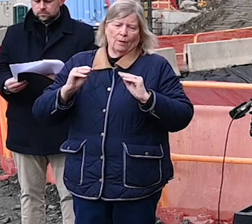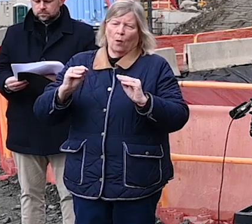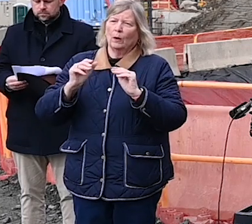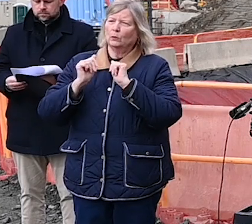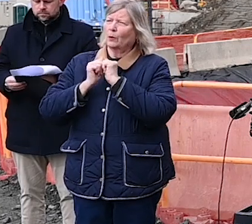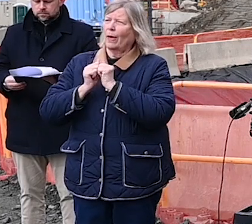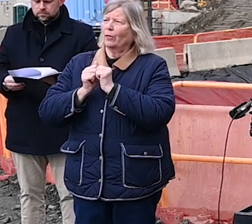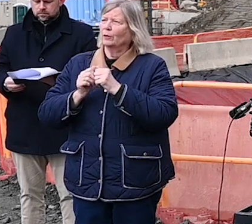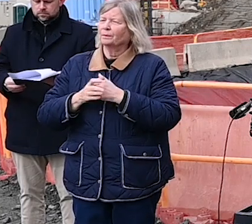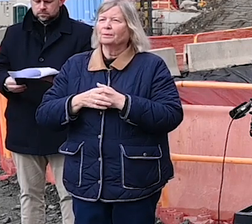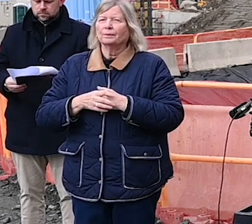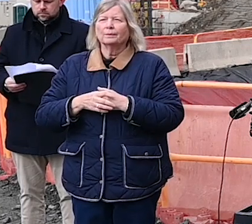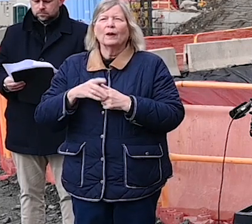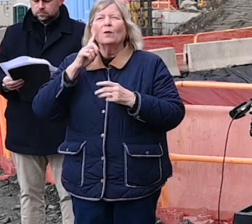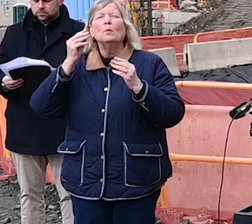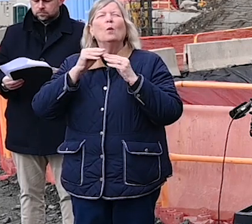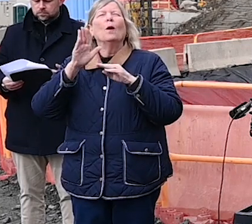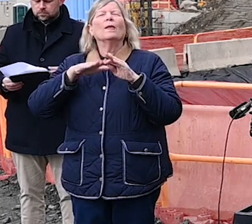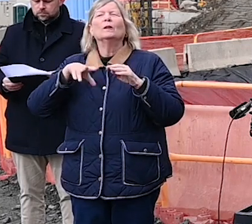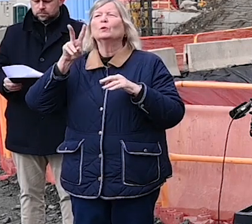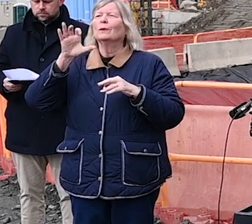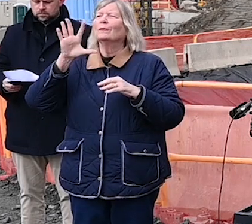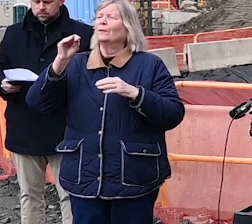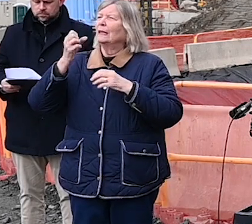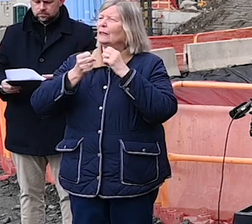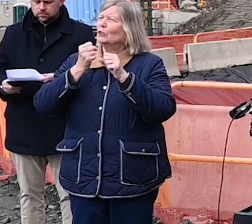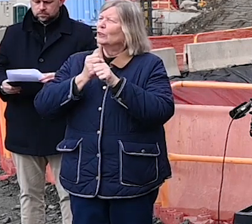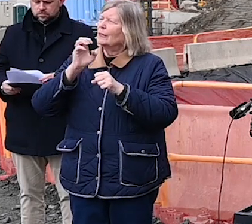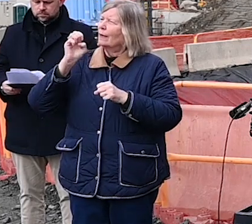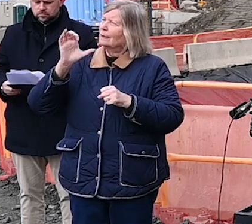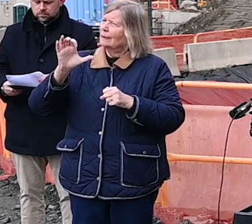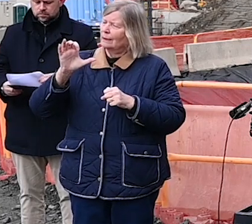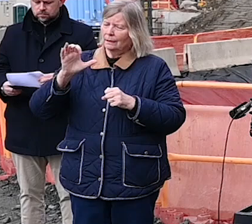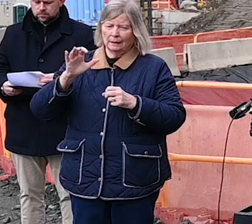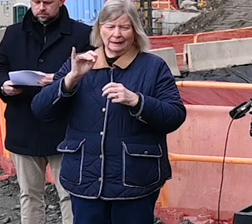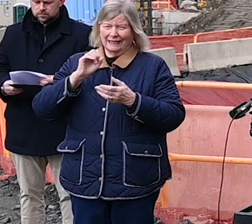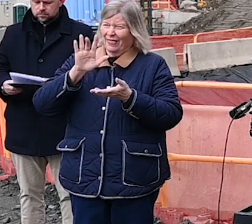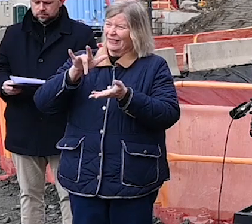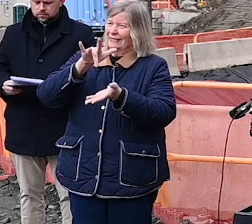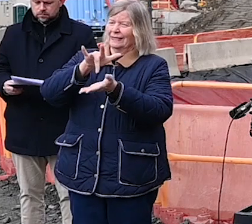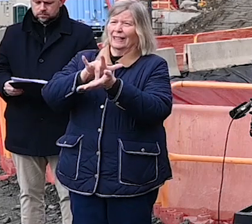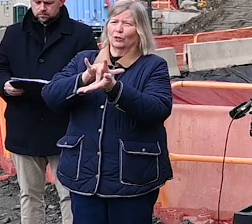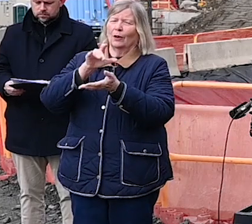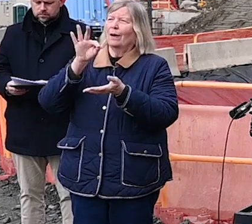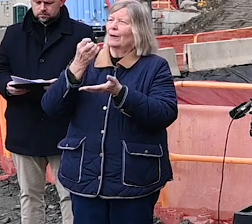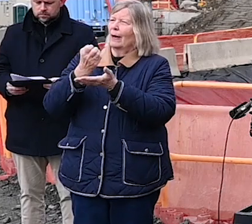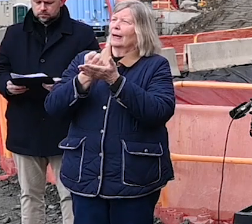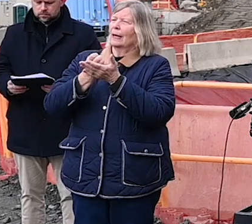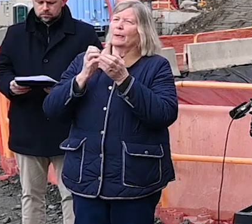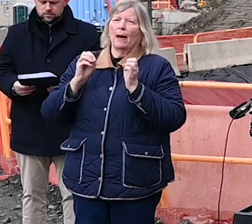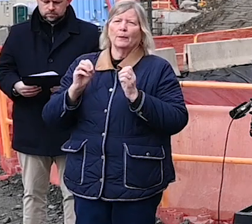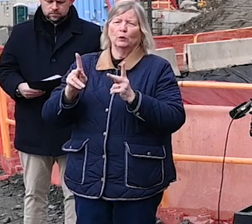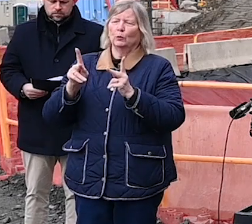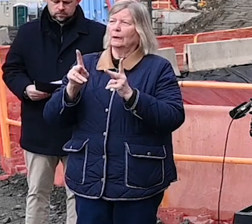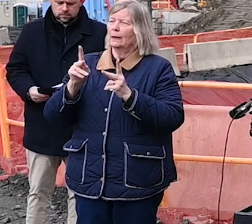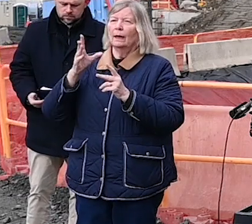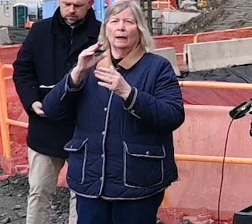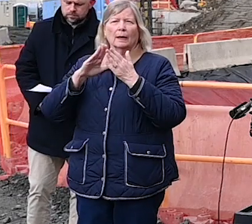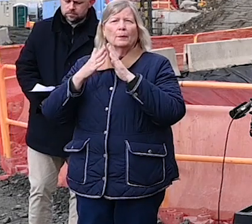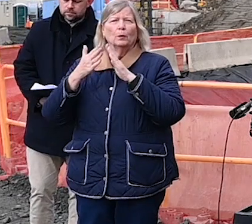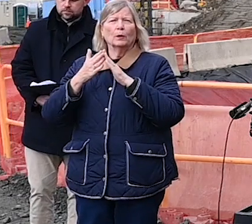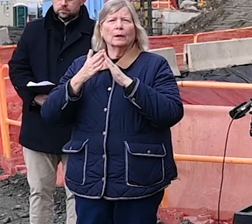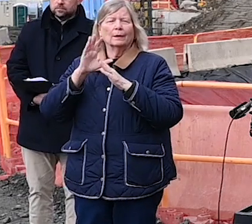together. For more than 250 years, Ellicott City has stood at the center of economic opportunity and